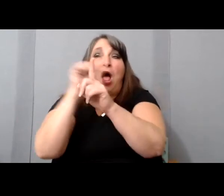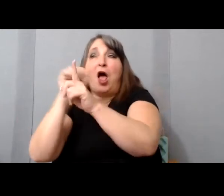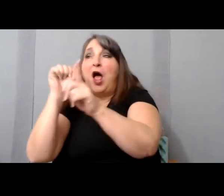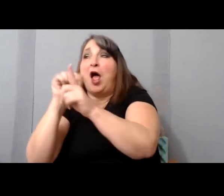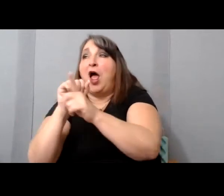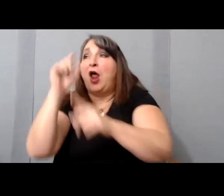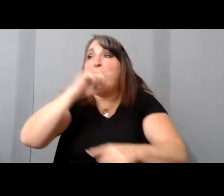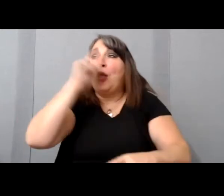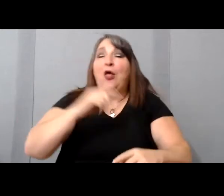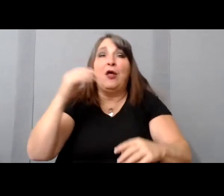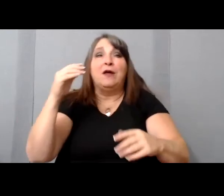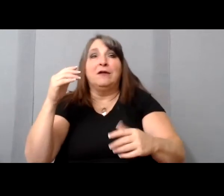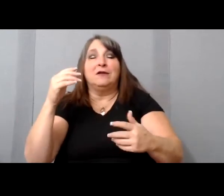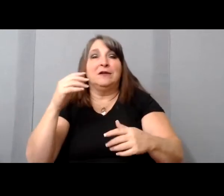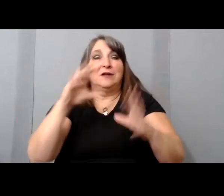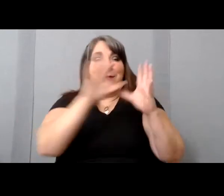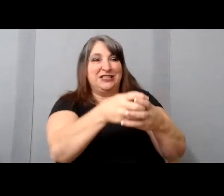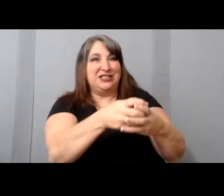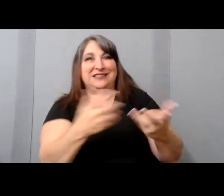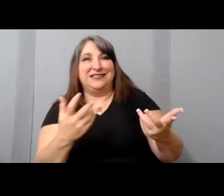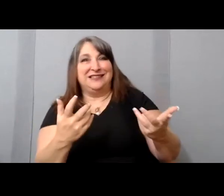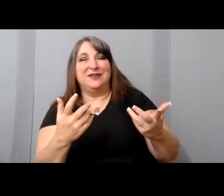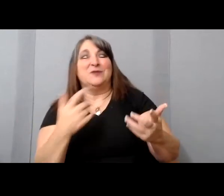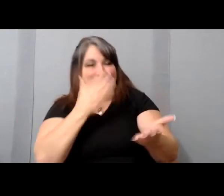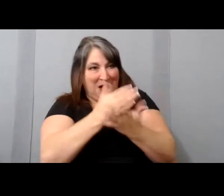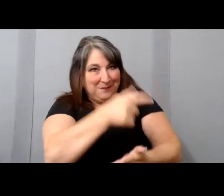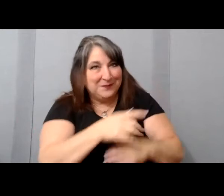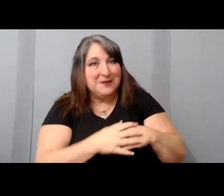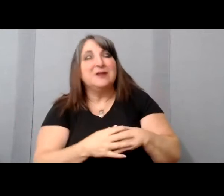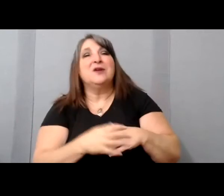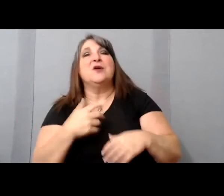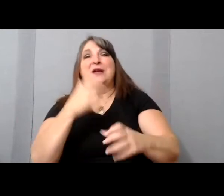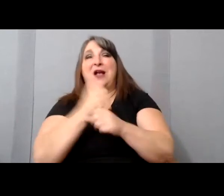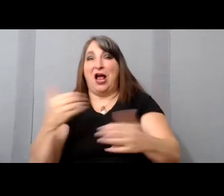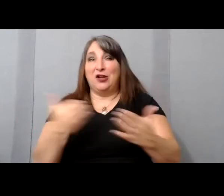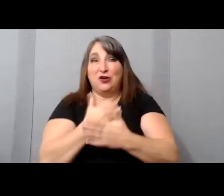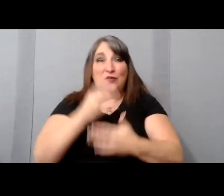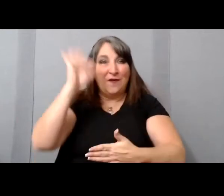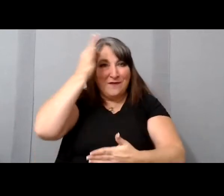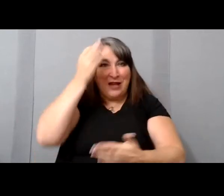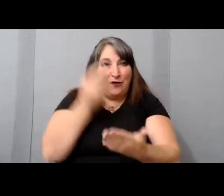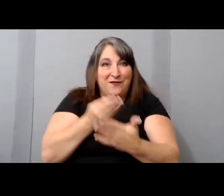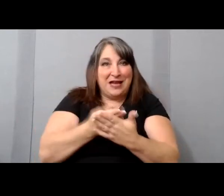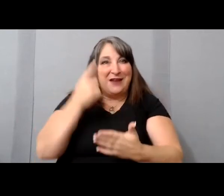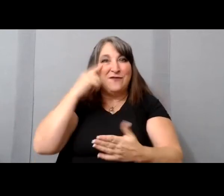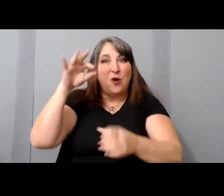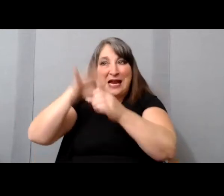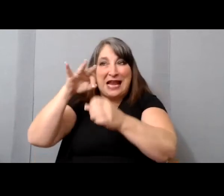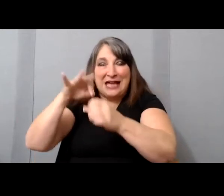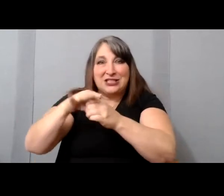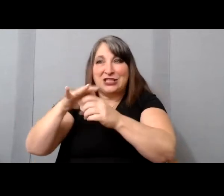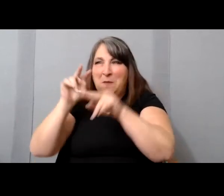he's already been repudiated. We have successfully secured new federal funding for election modernization,